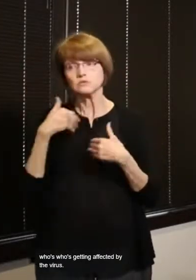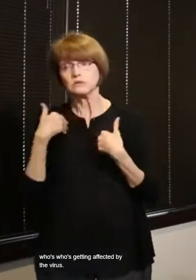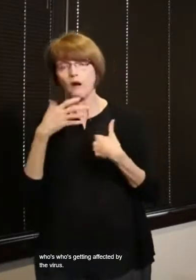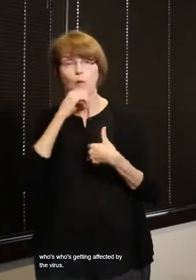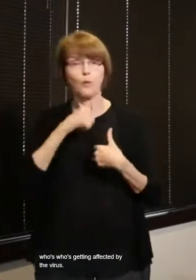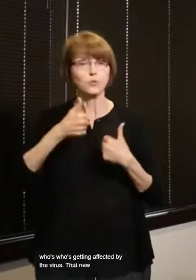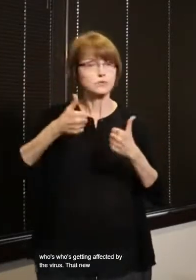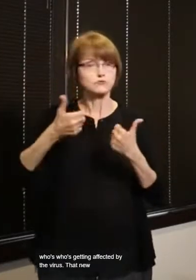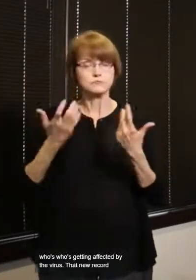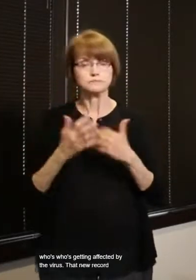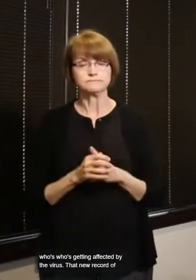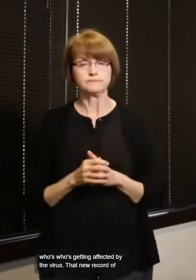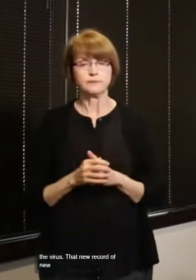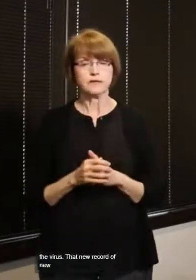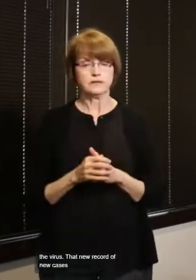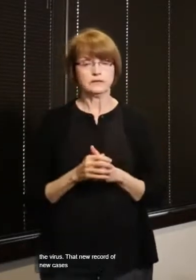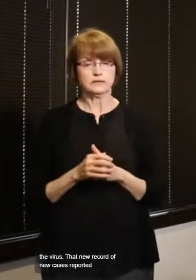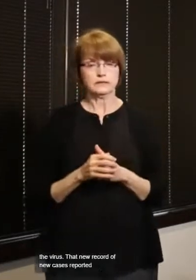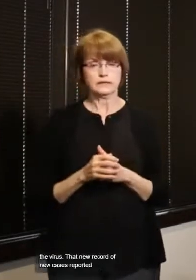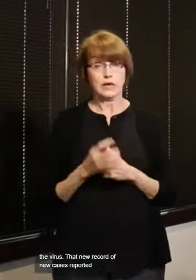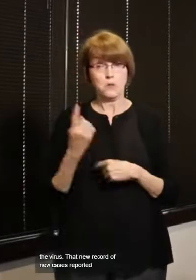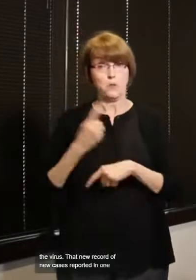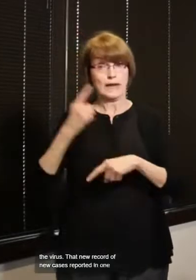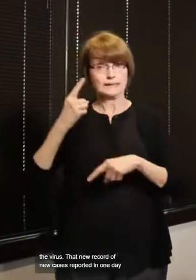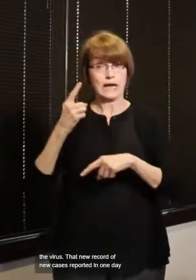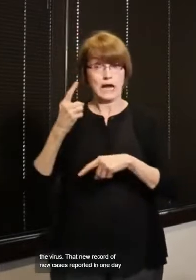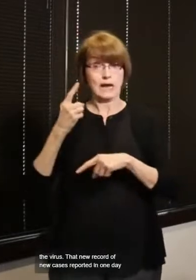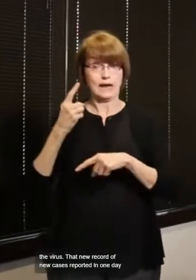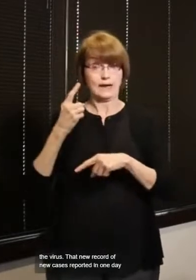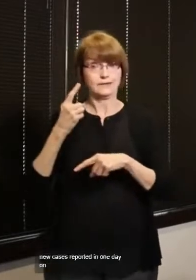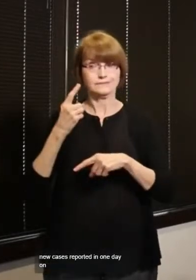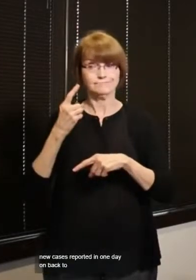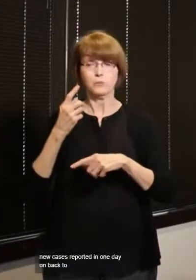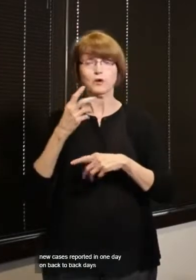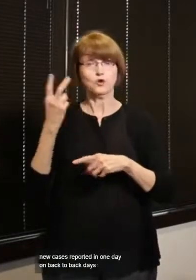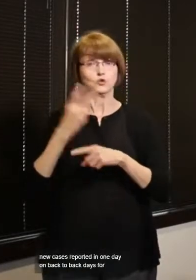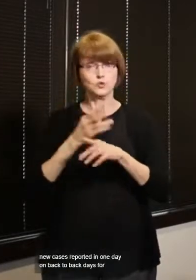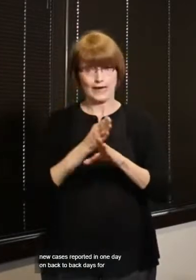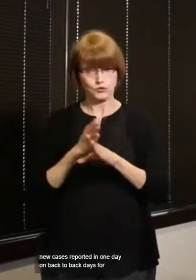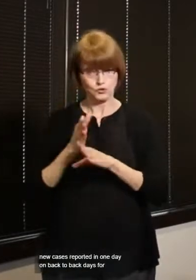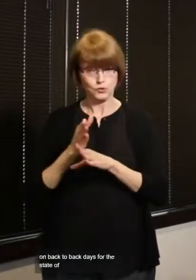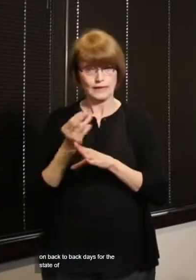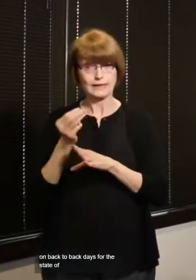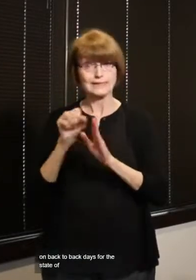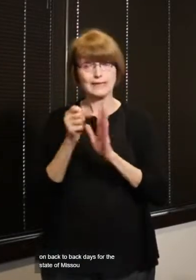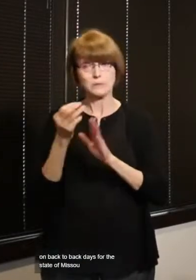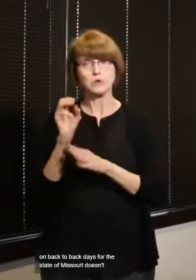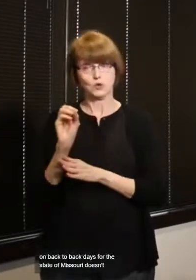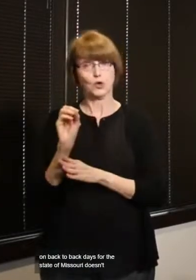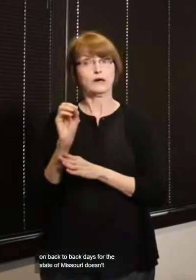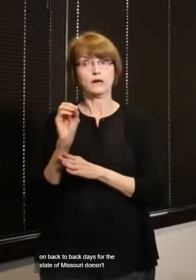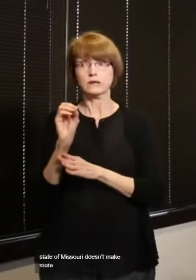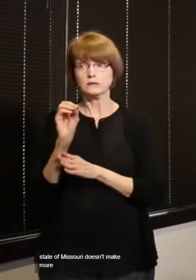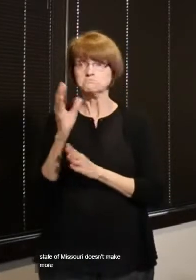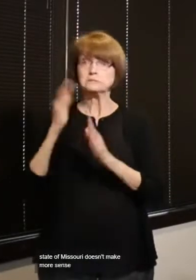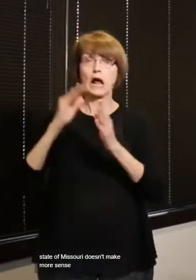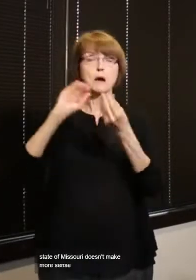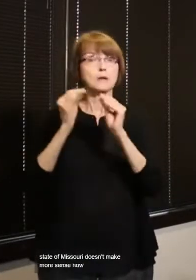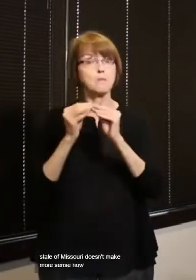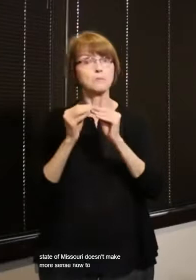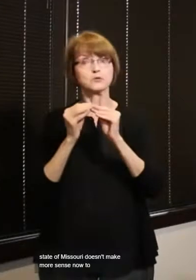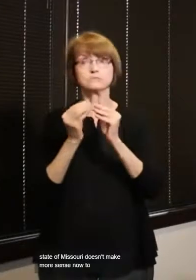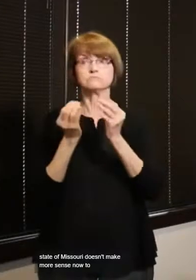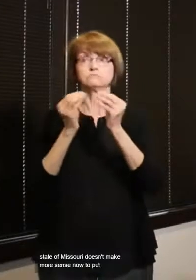Given that new record of new cases reported in one day on back-to-back days for the state of Missouri, does it make more sense now to